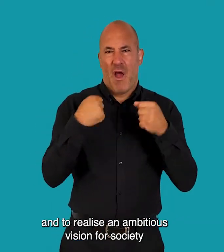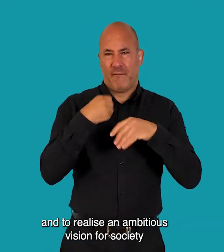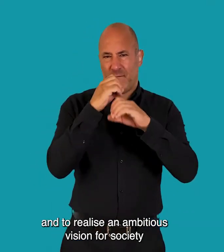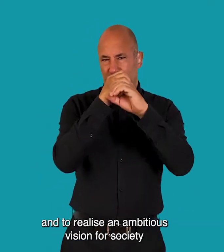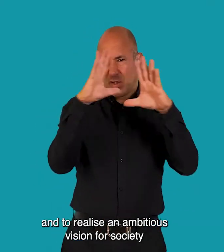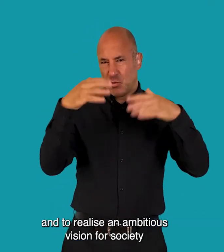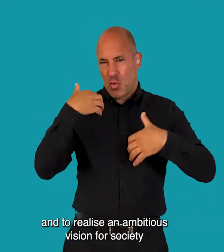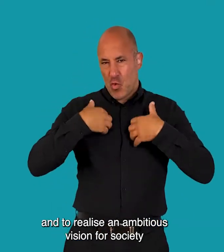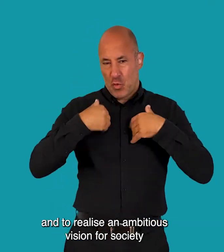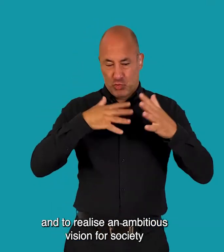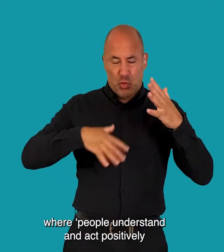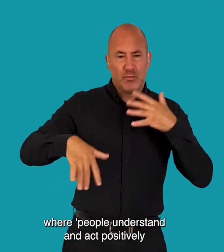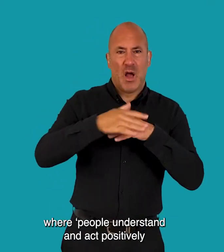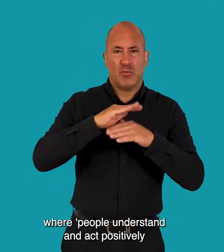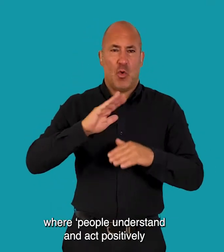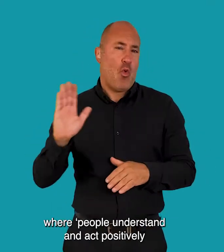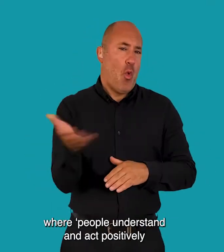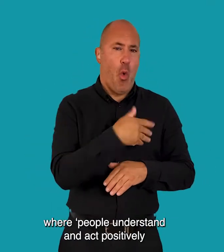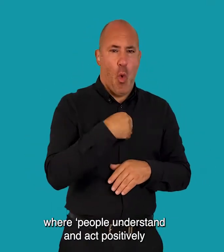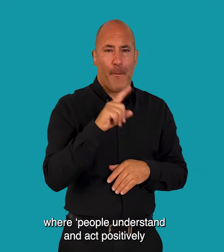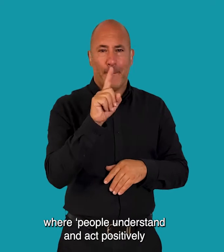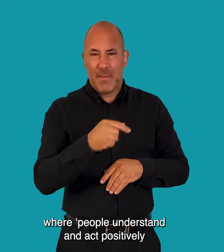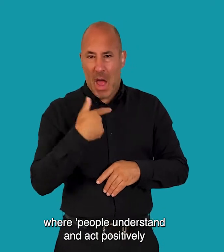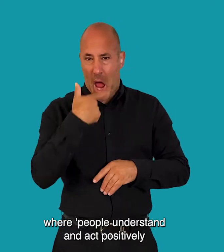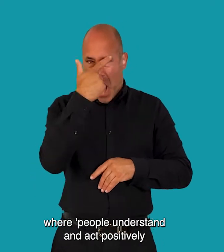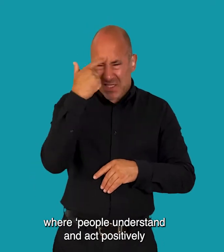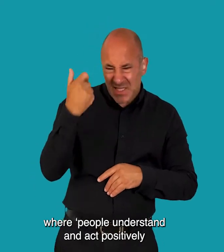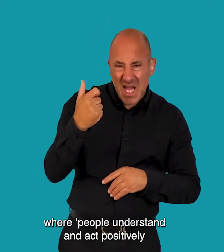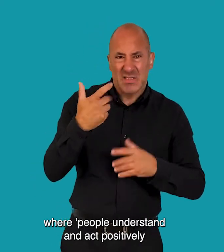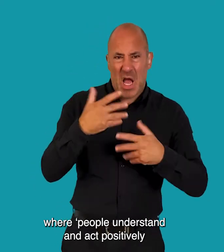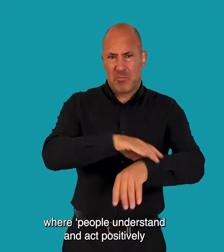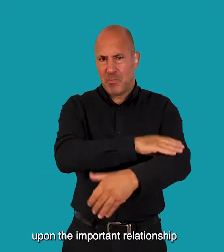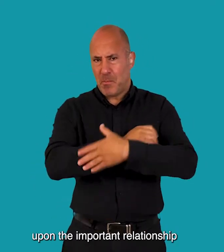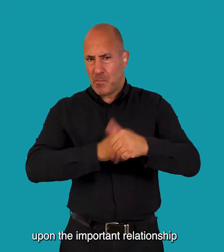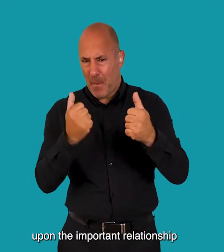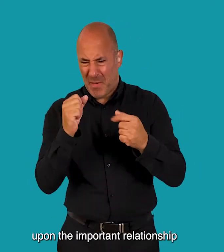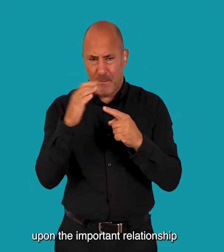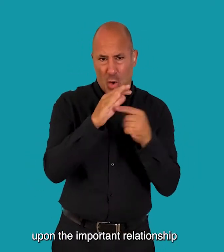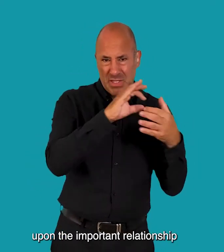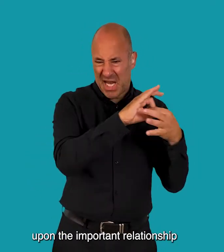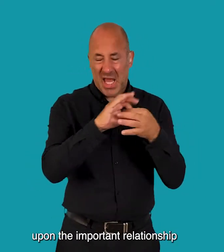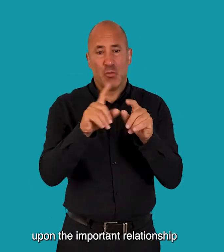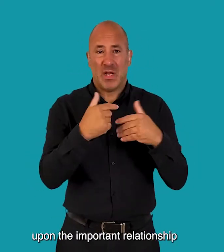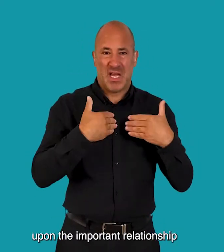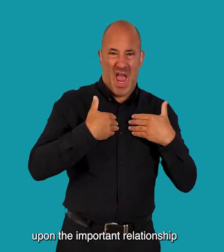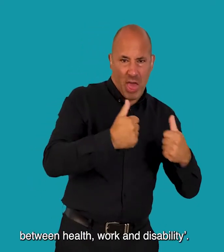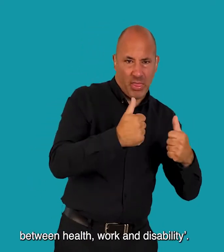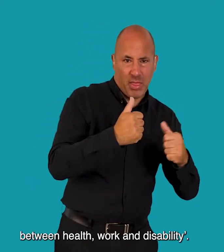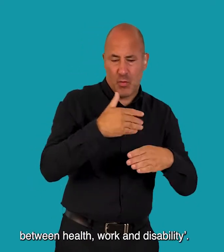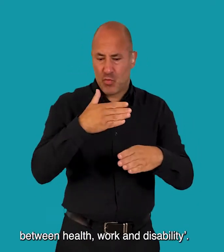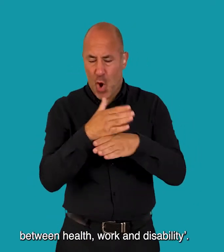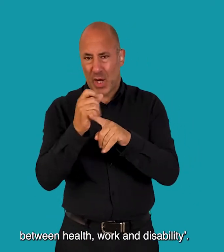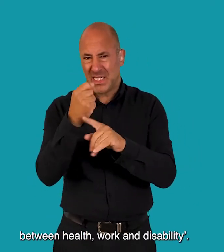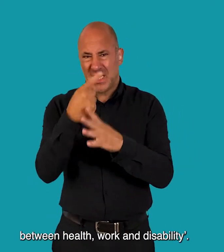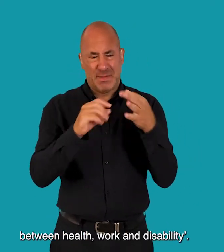for society where people understand and act positively upon the important relationships between health, work